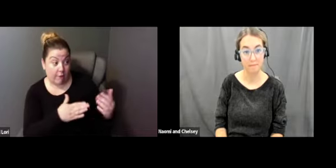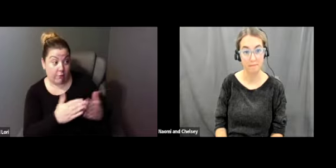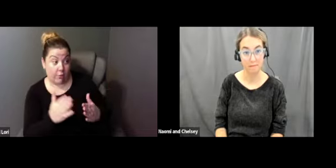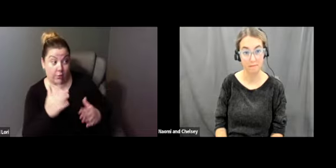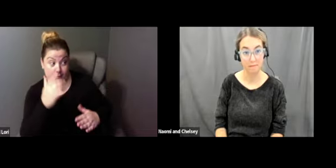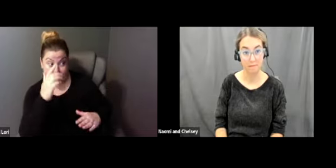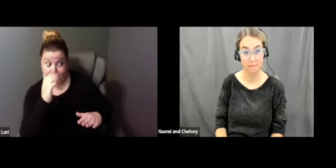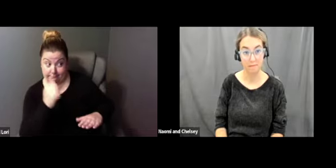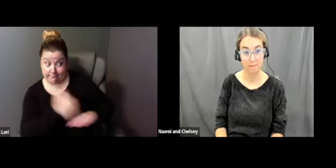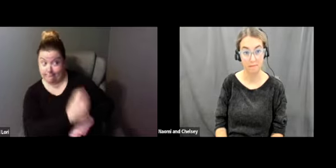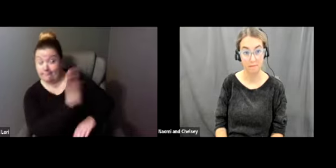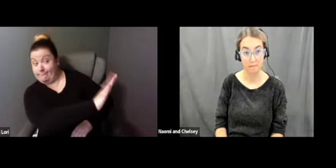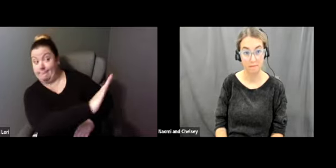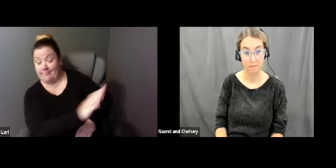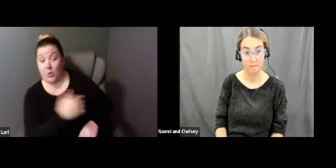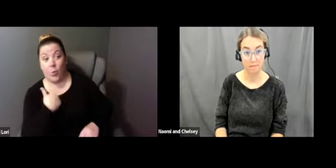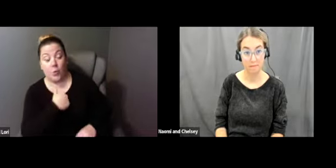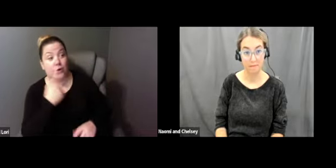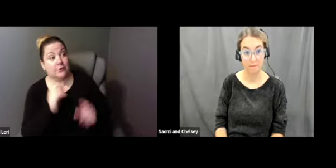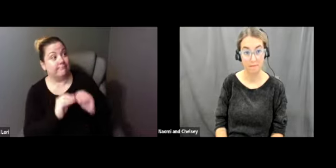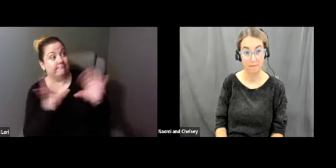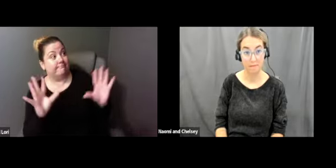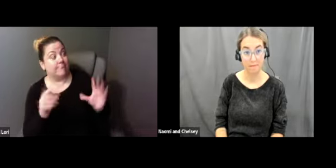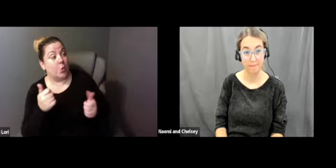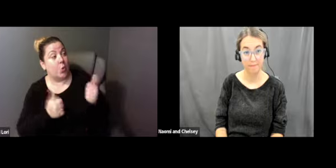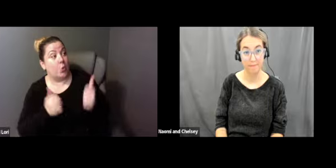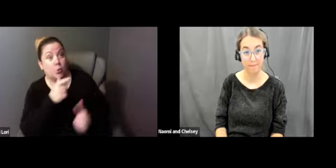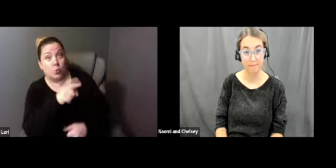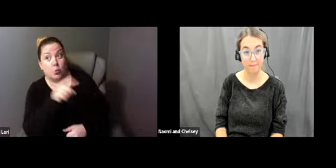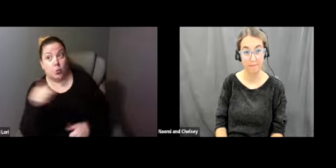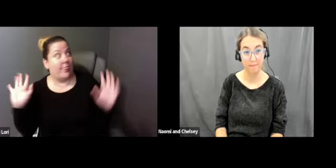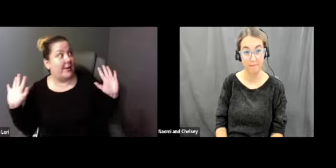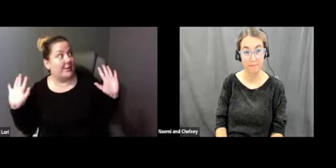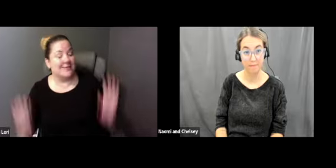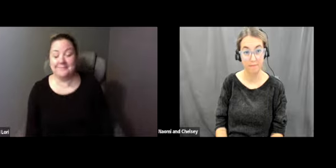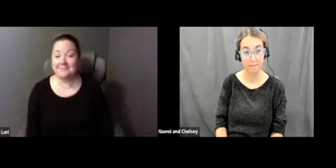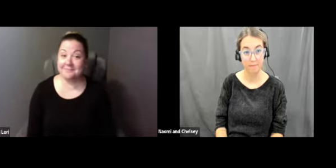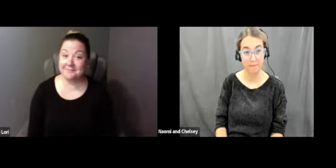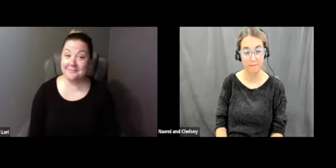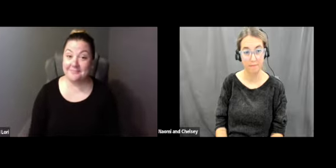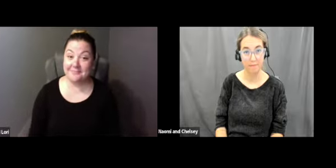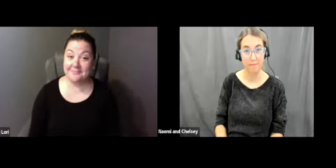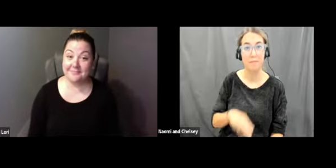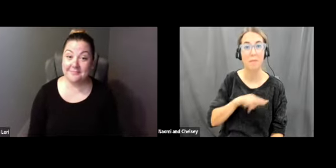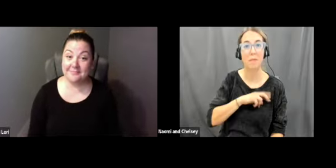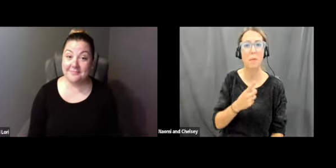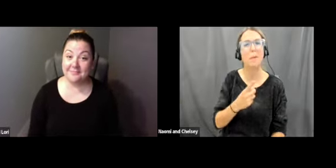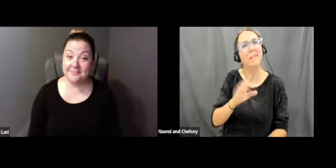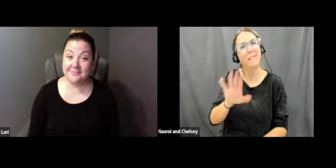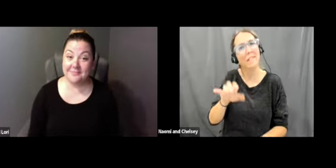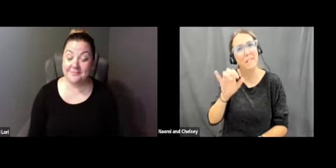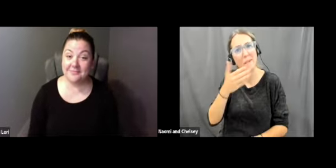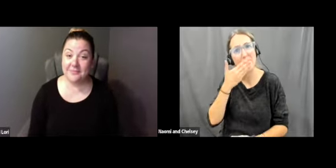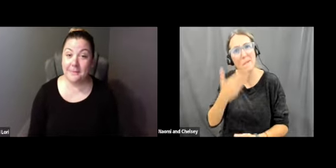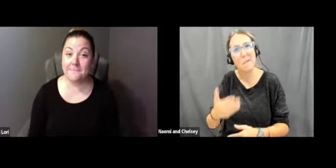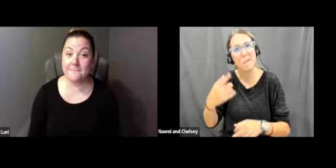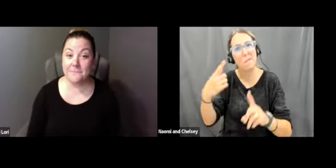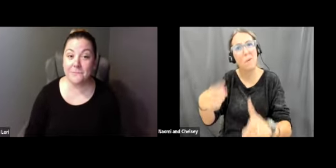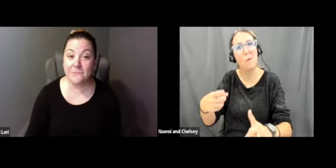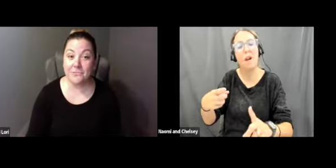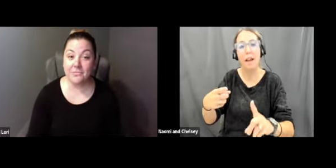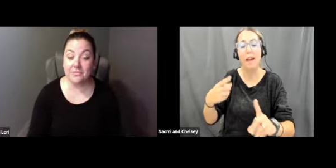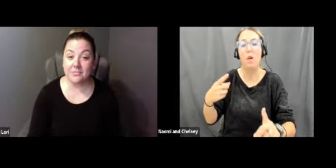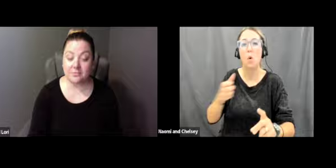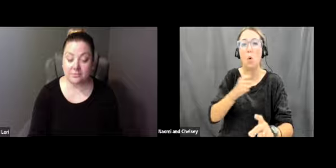just saying which one it was. Naomi here. The ways in which white people feel uncomfortable with identifying black people as black is a